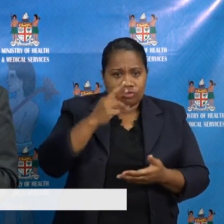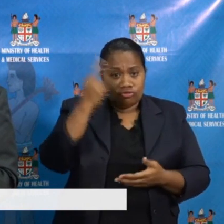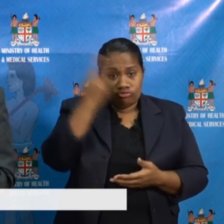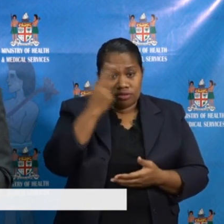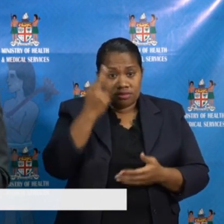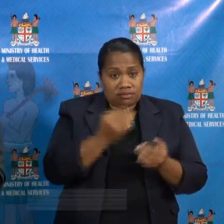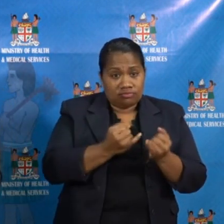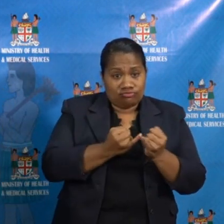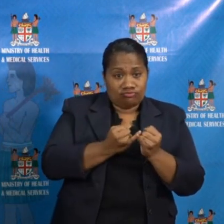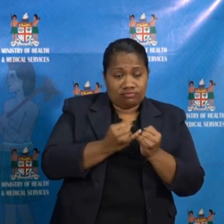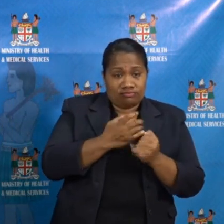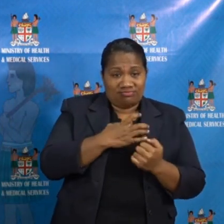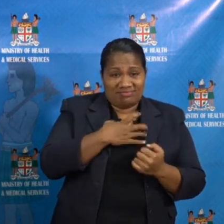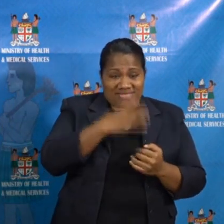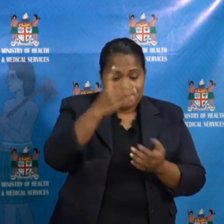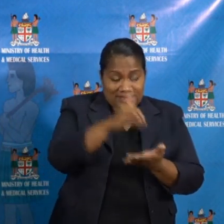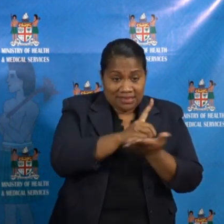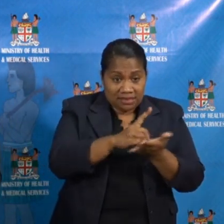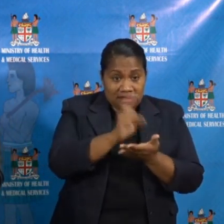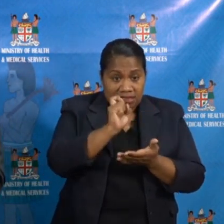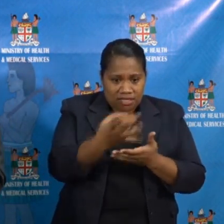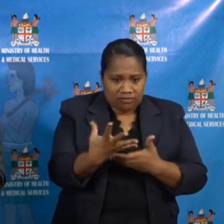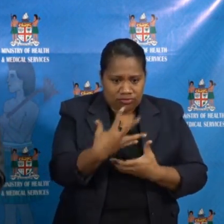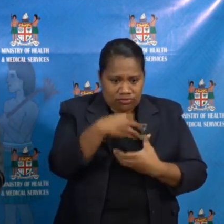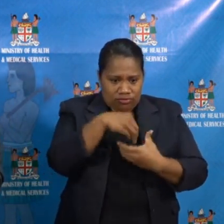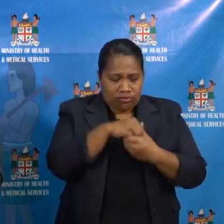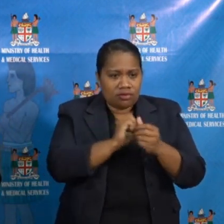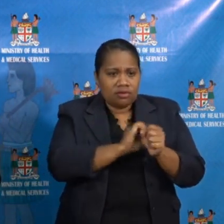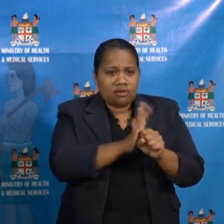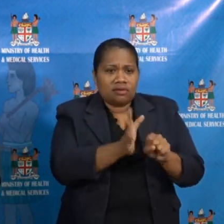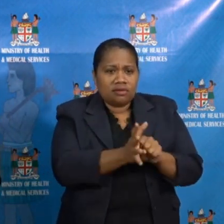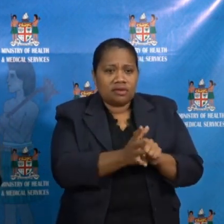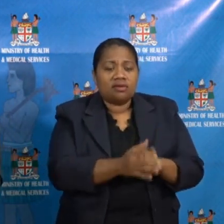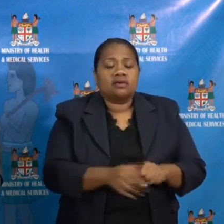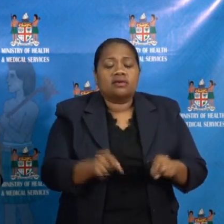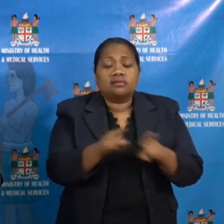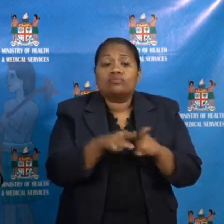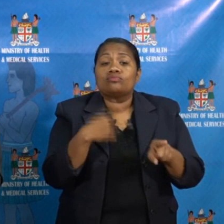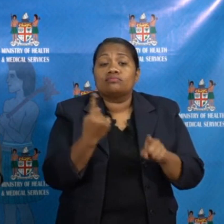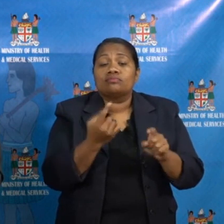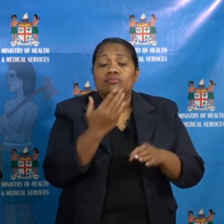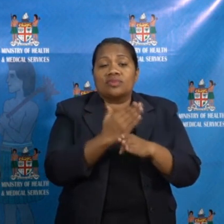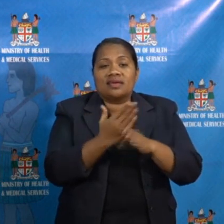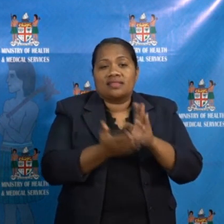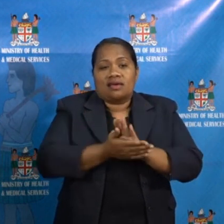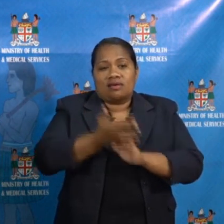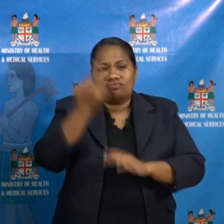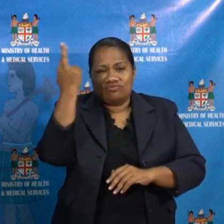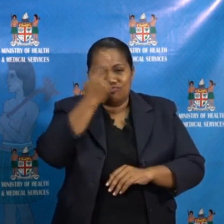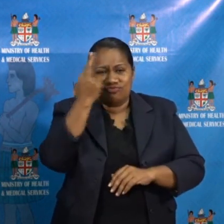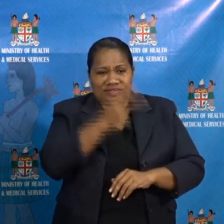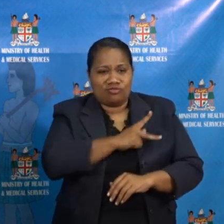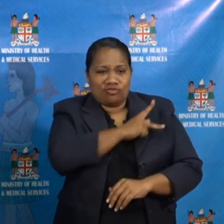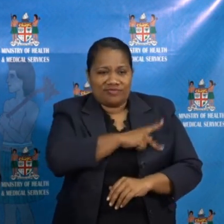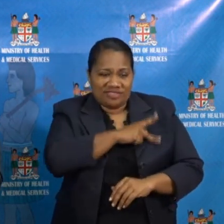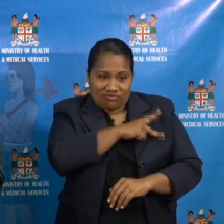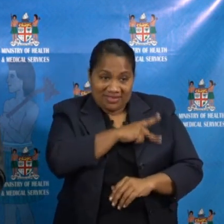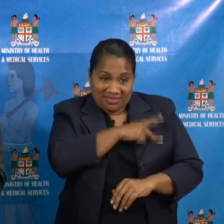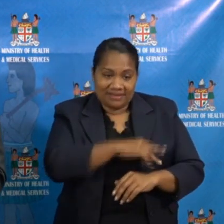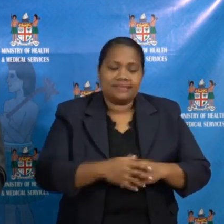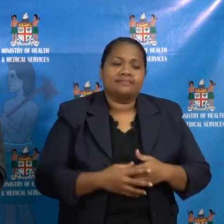they get COVID-19, as well as those working in high-risk professions, including